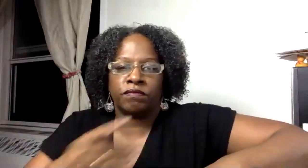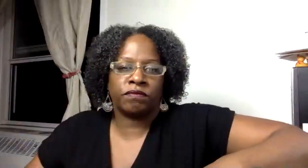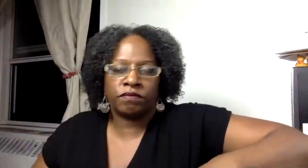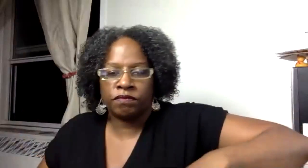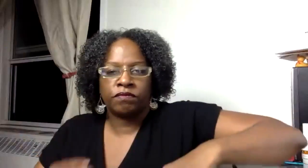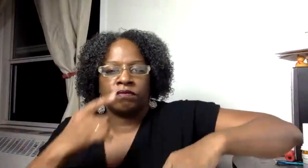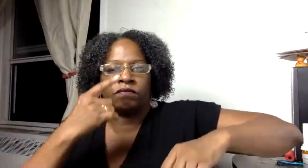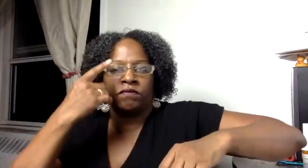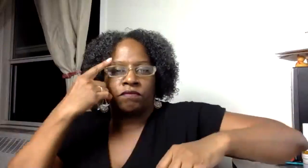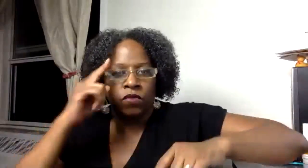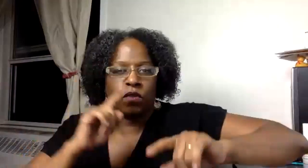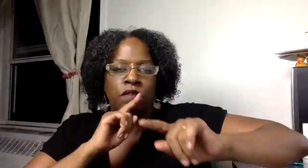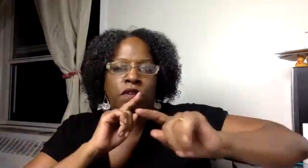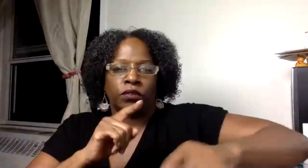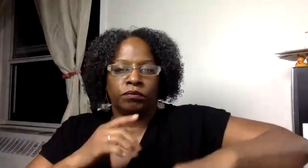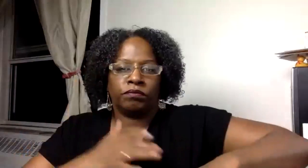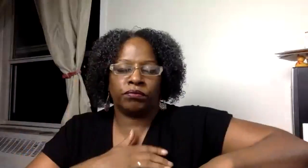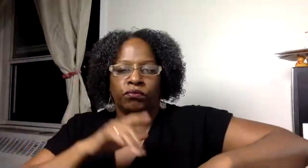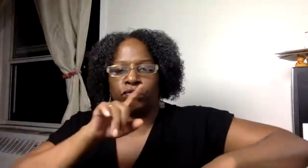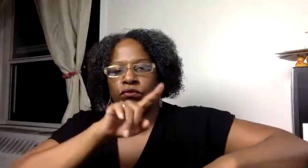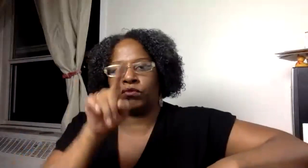We went back to Marcelette. Thank you, Divya, for that response.